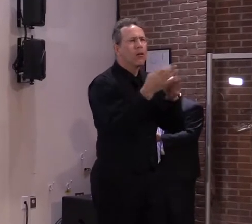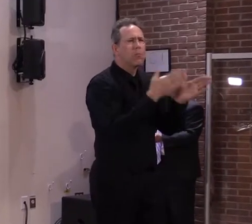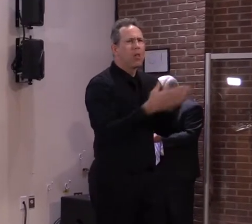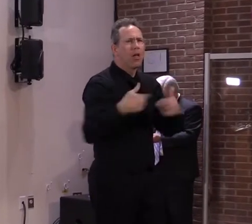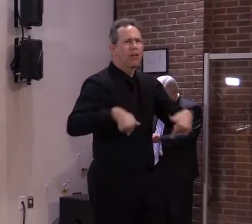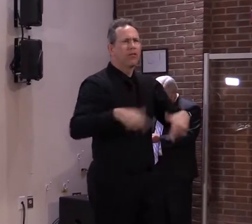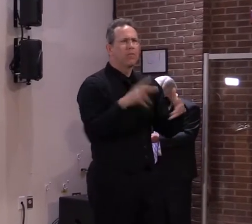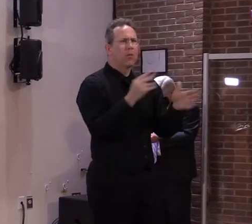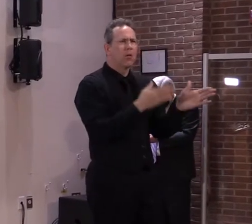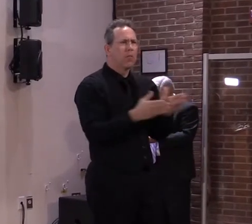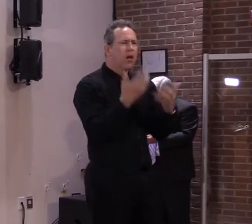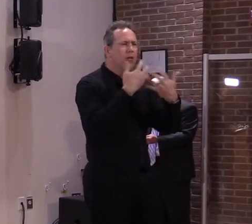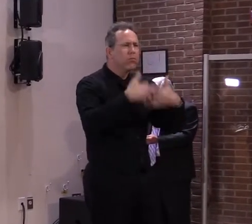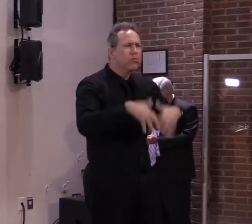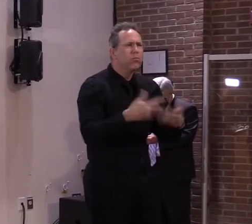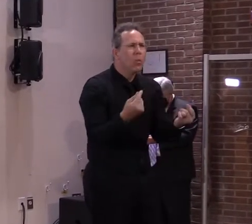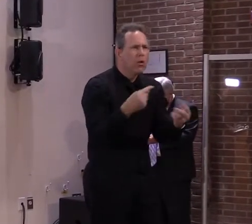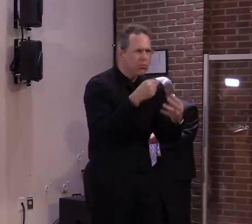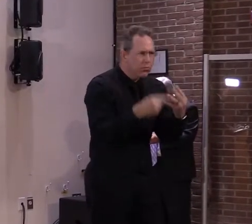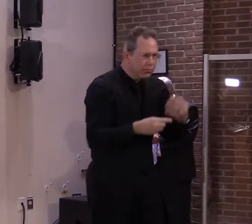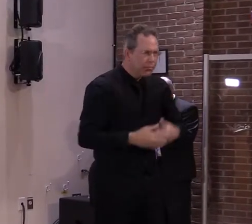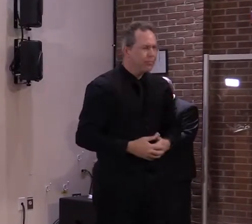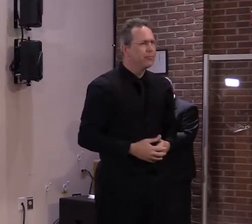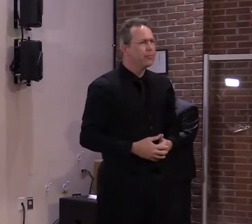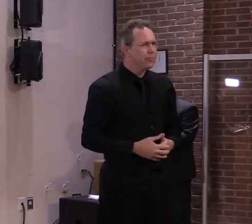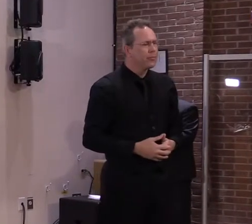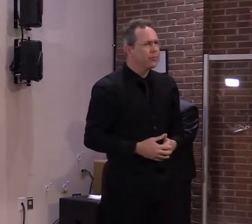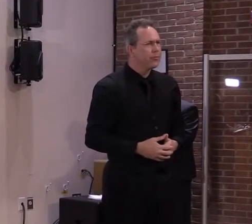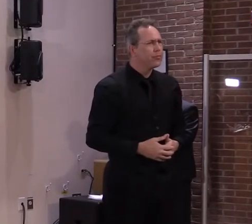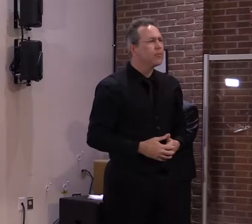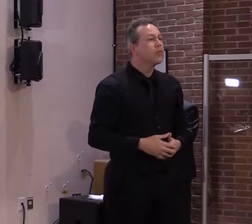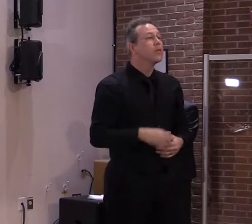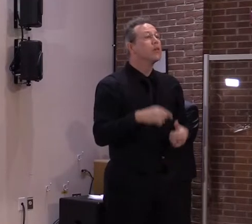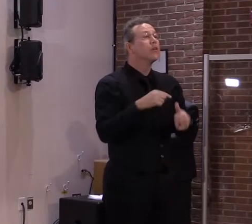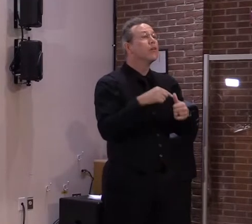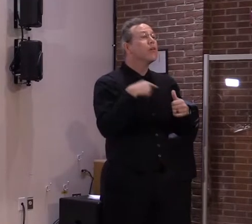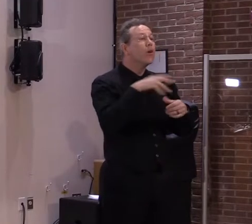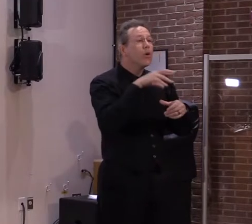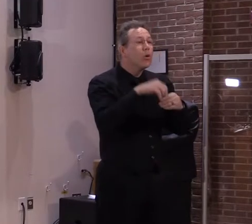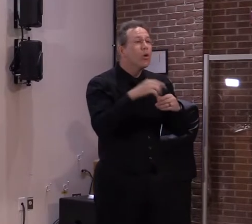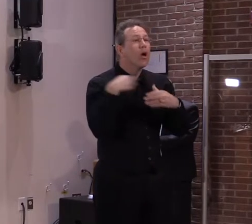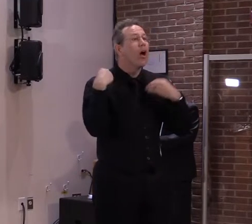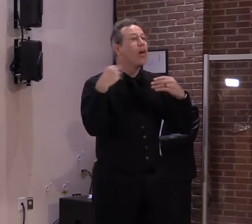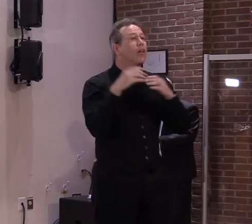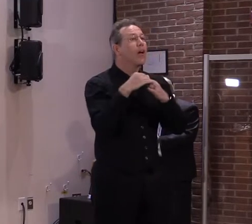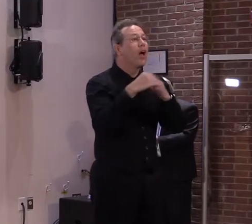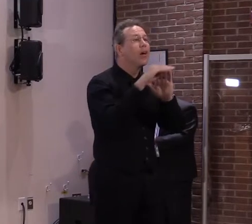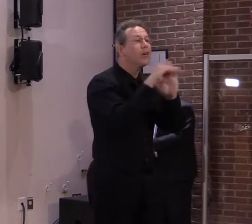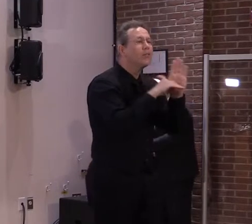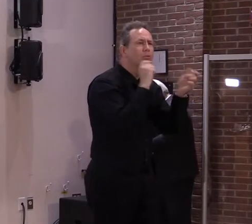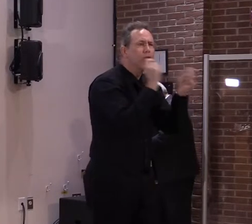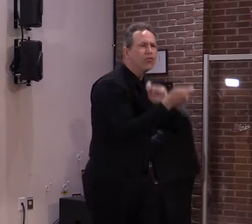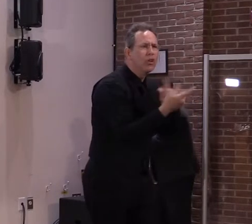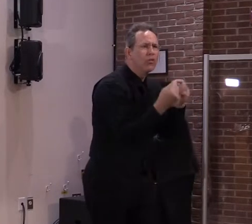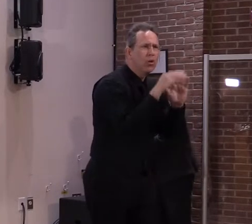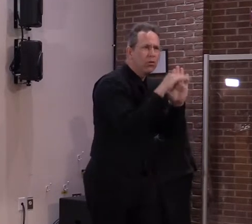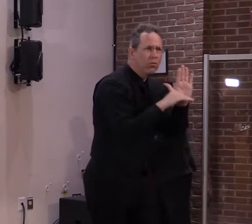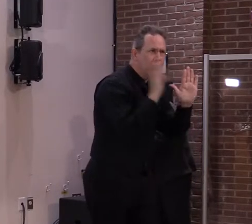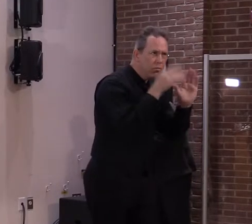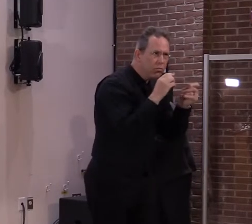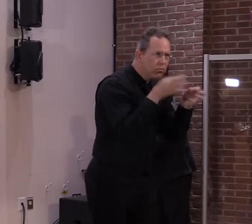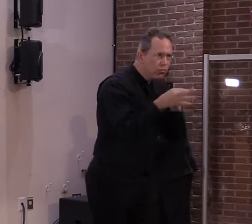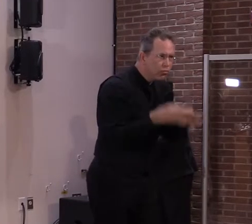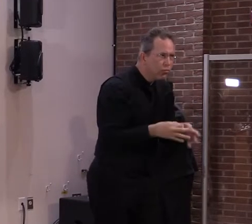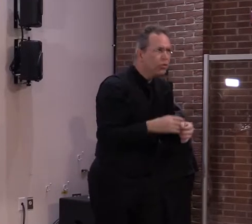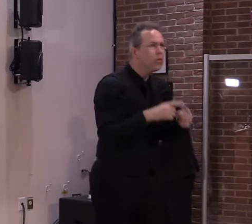normal. The roadmap includes health guidance changes we expect to make as more Vermonters are vaccinated.